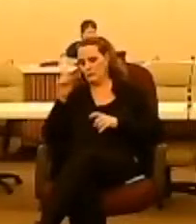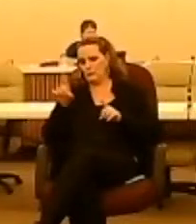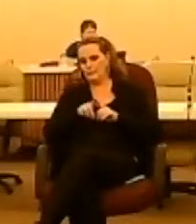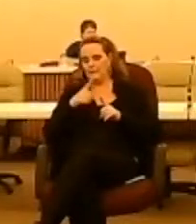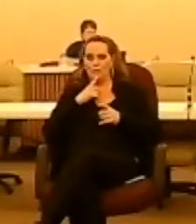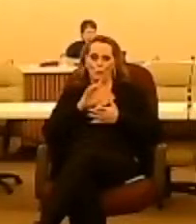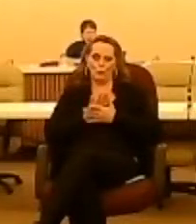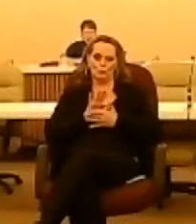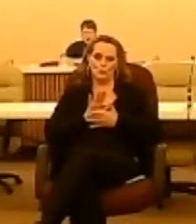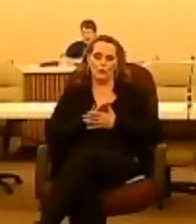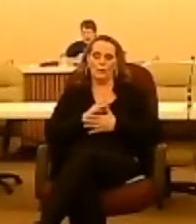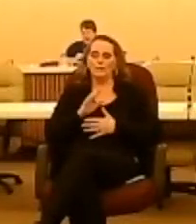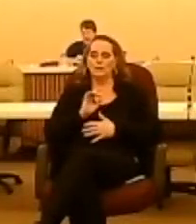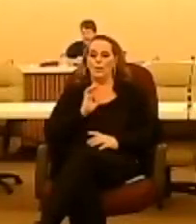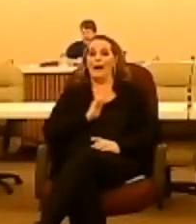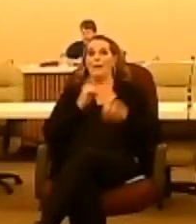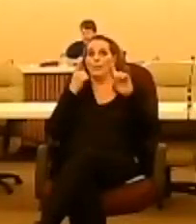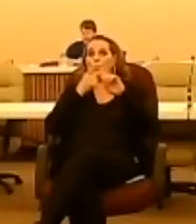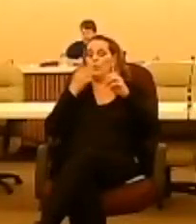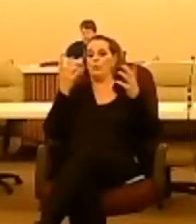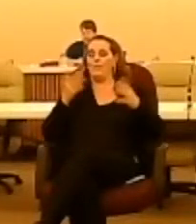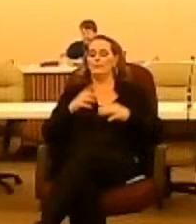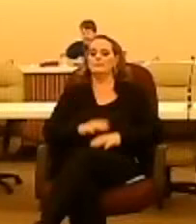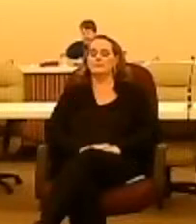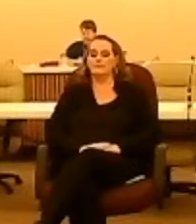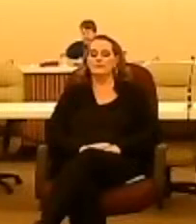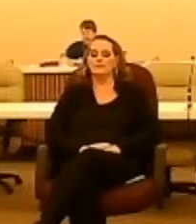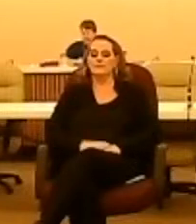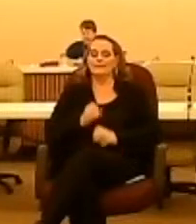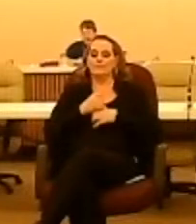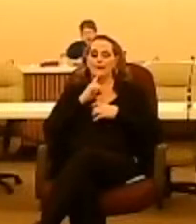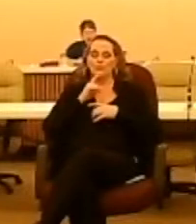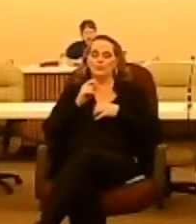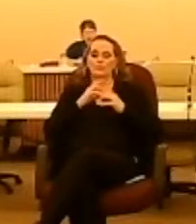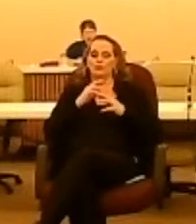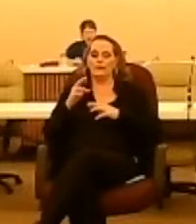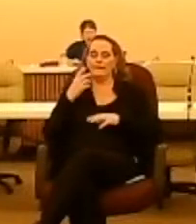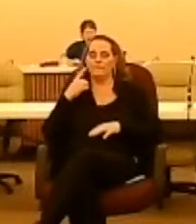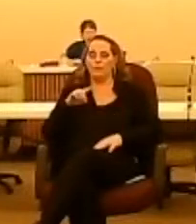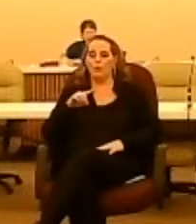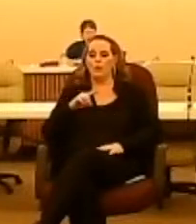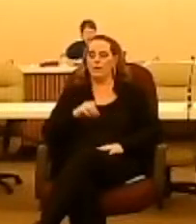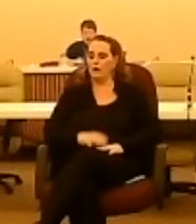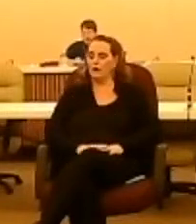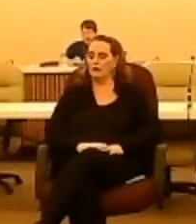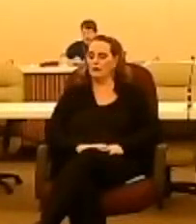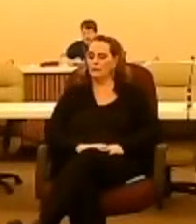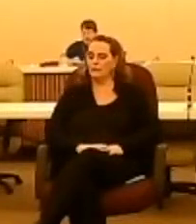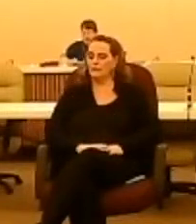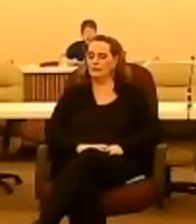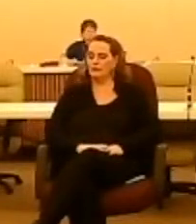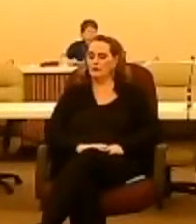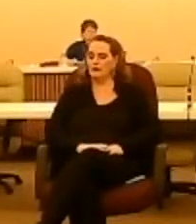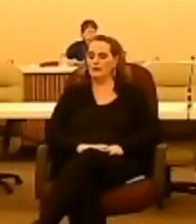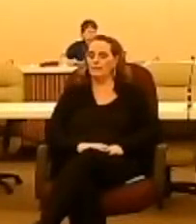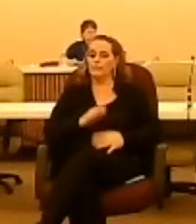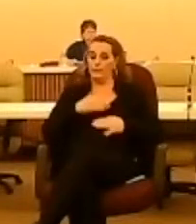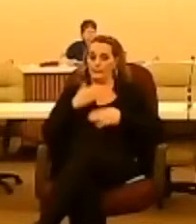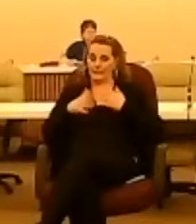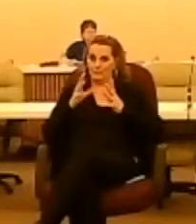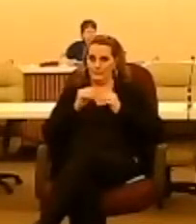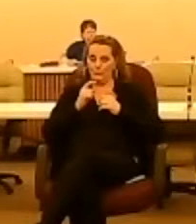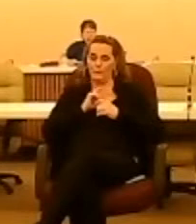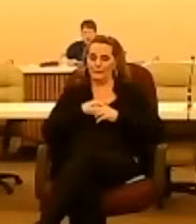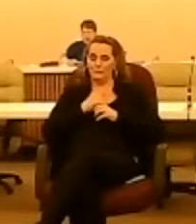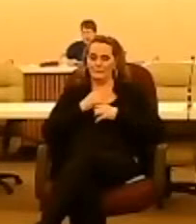school. So our goal is to have it ready for the next meeting. Okay.